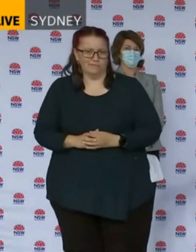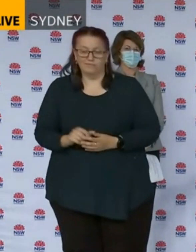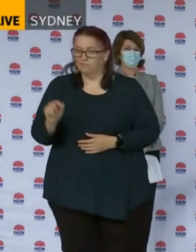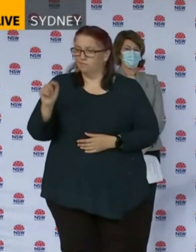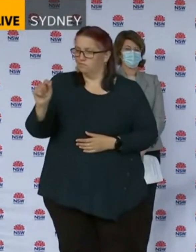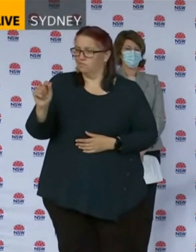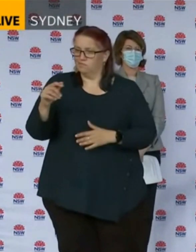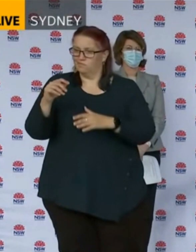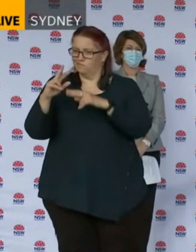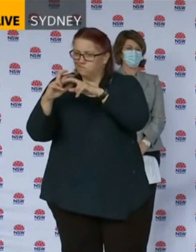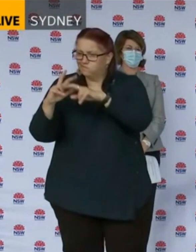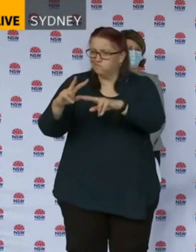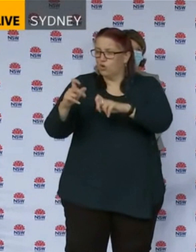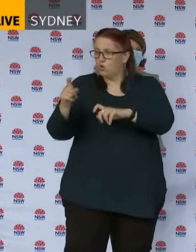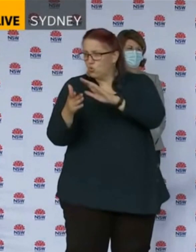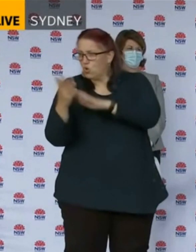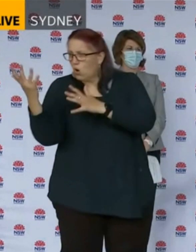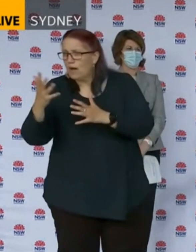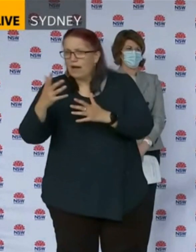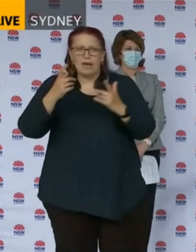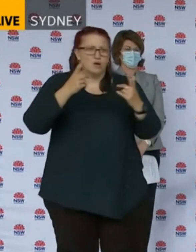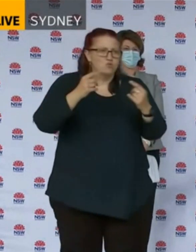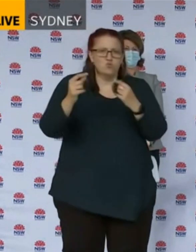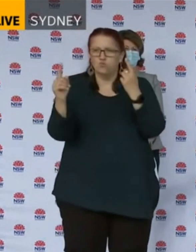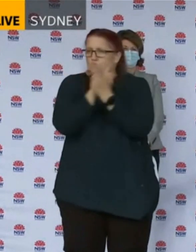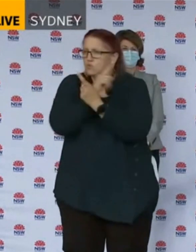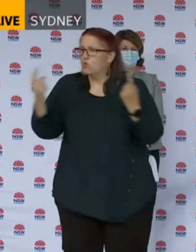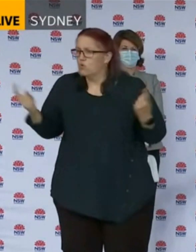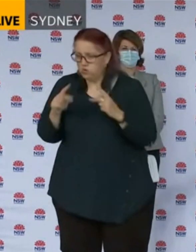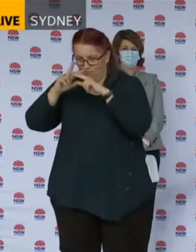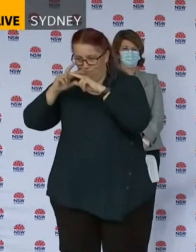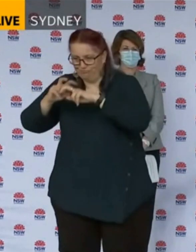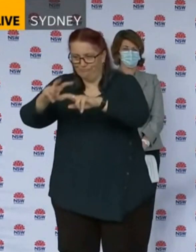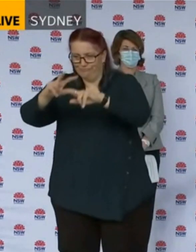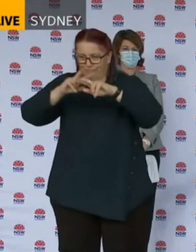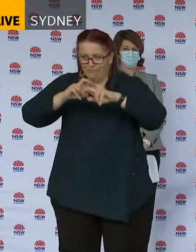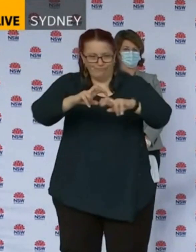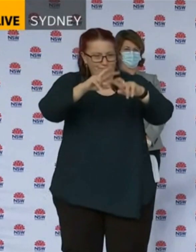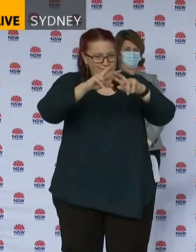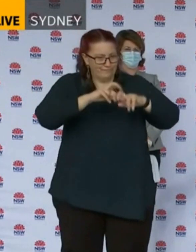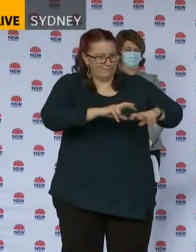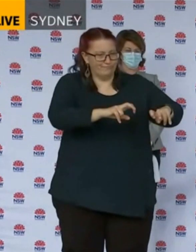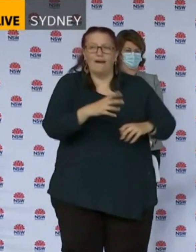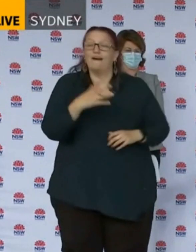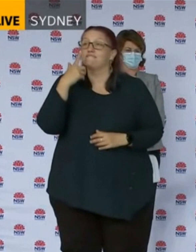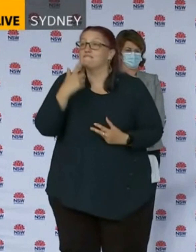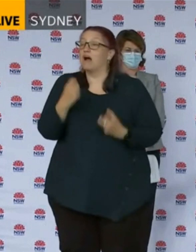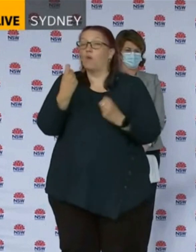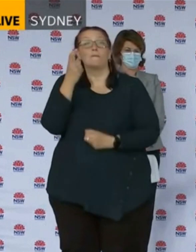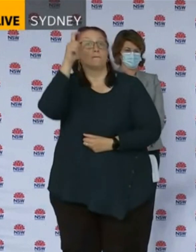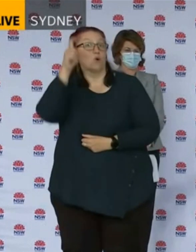extensive contact tracing has occurred around that nurse, and we have identified one healthcare